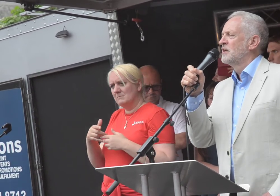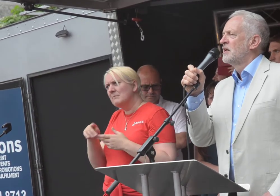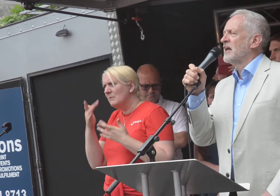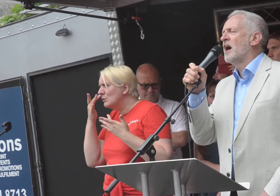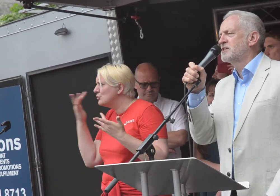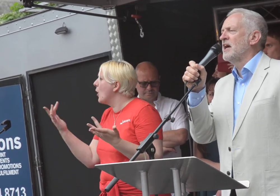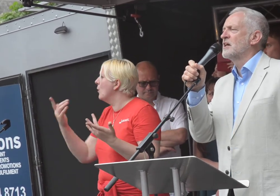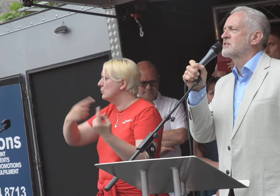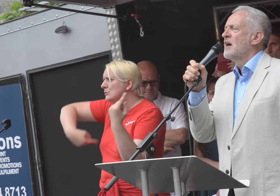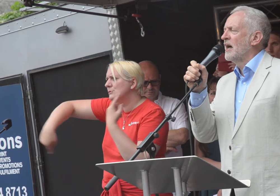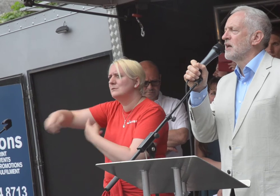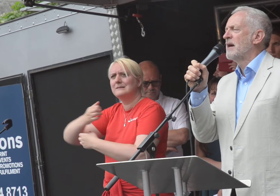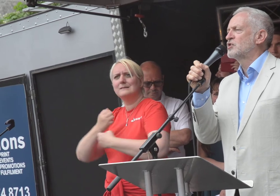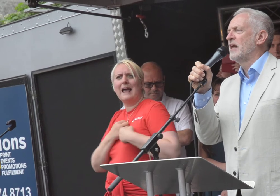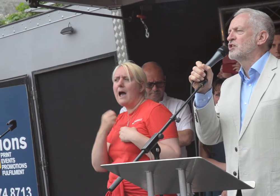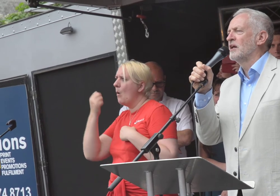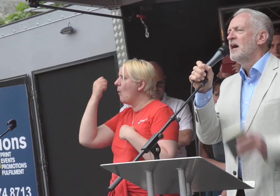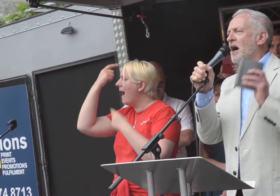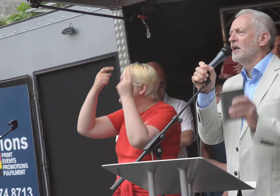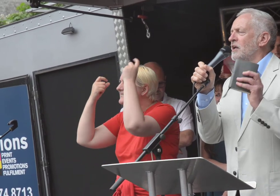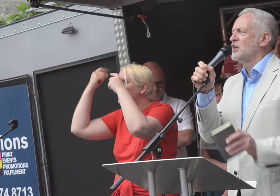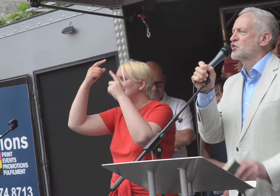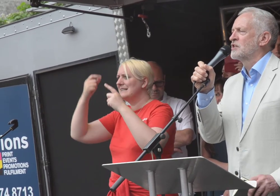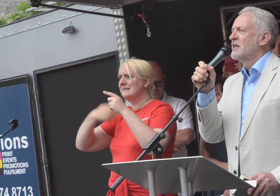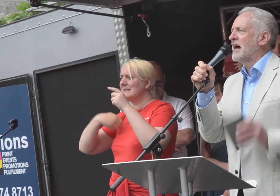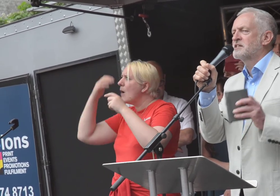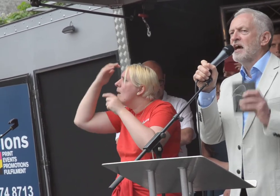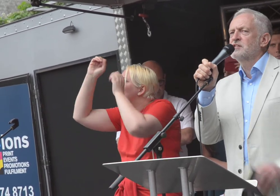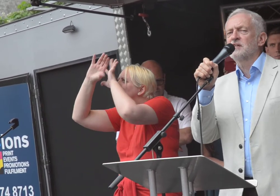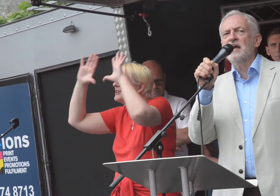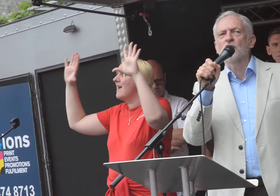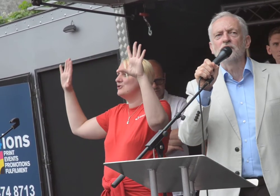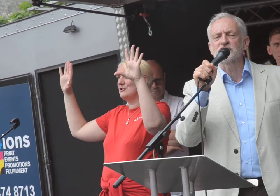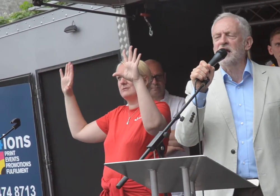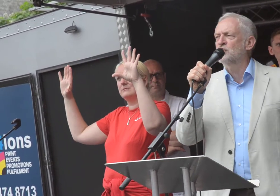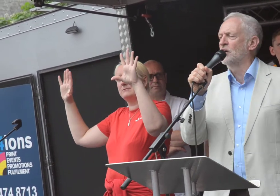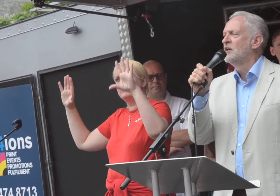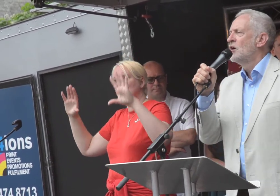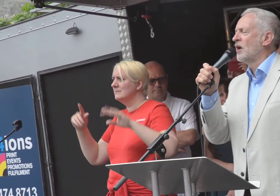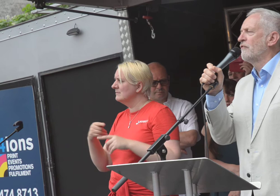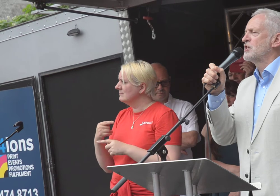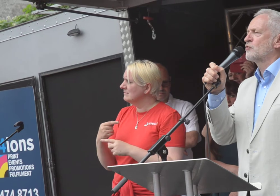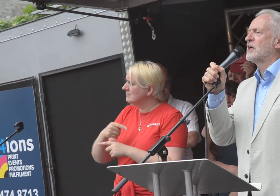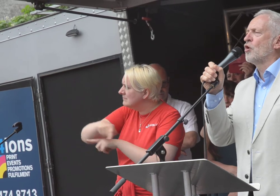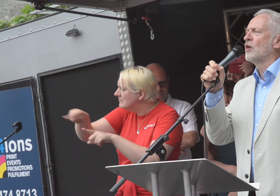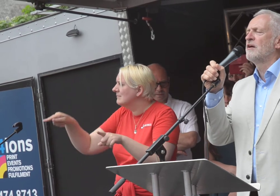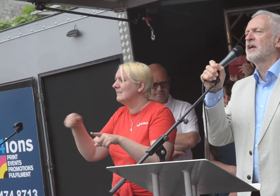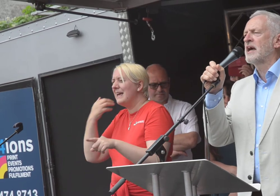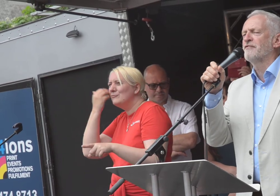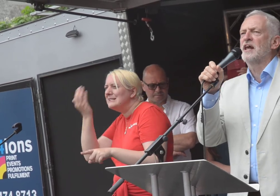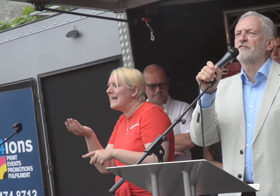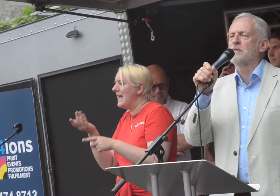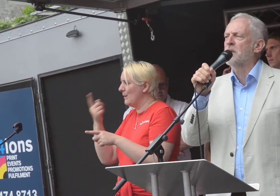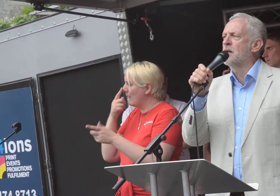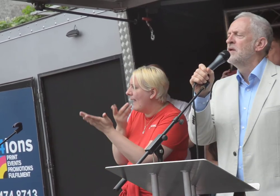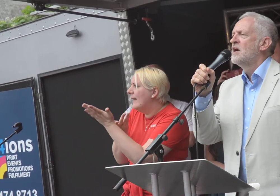unleashed the ideas and the imagination, unleashed that day-to-day conversation on every street corner, every